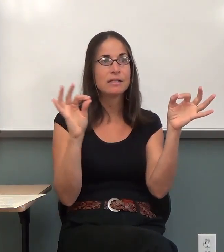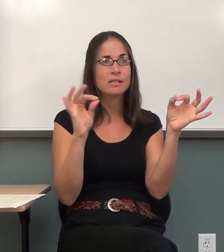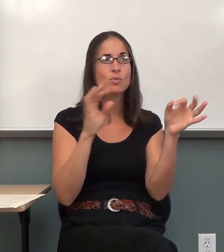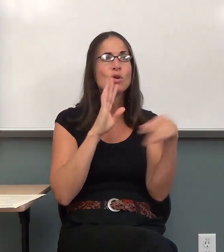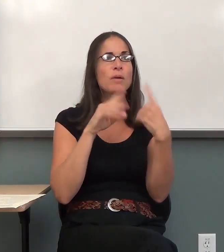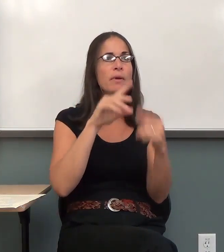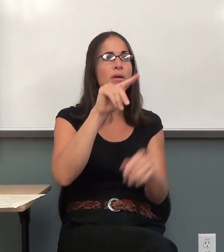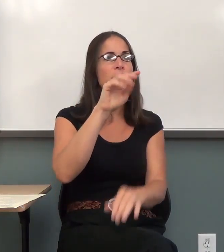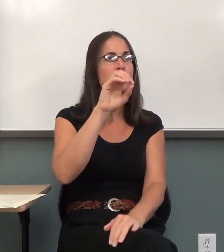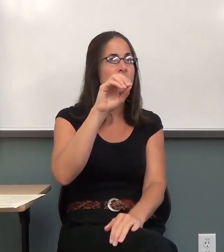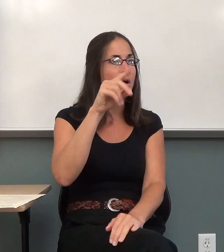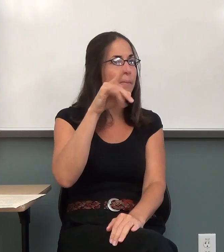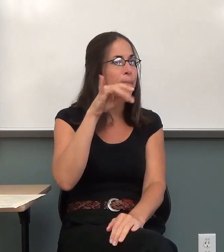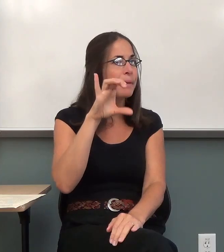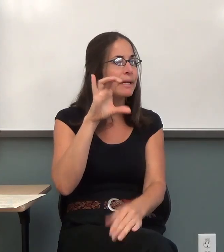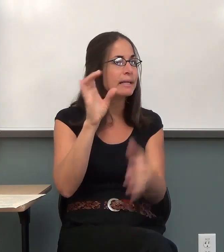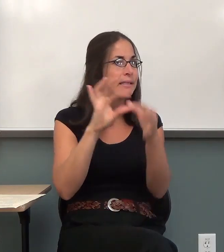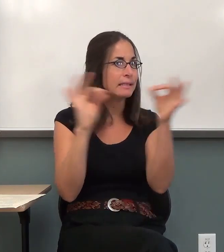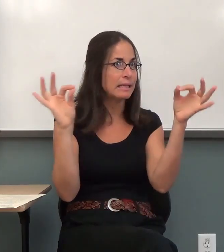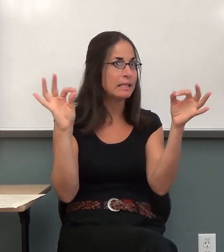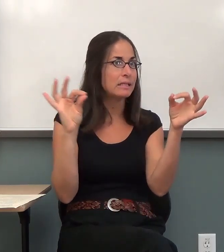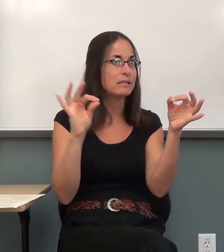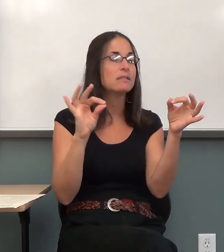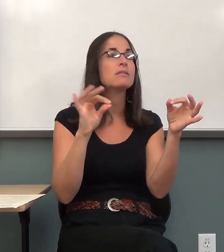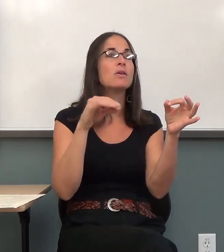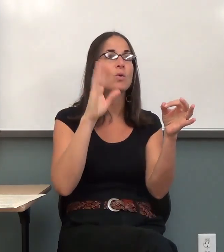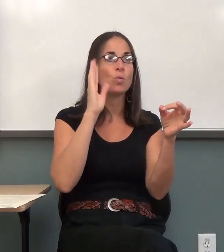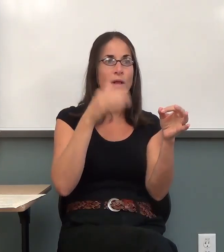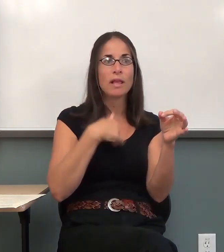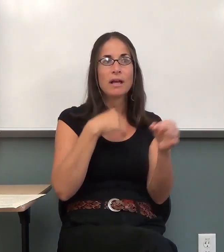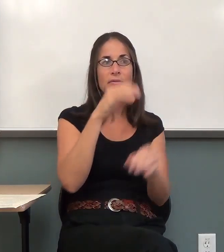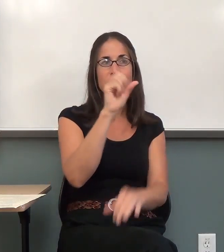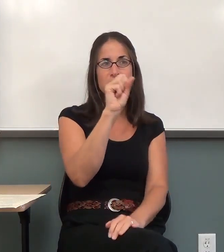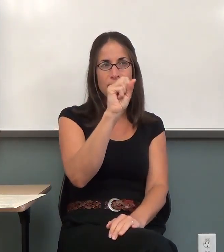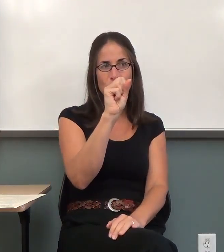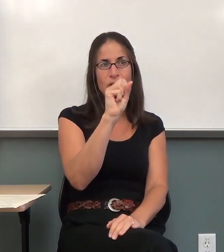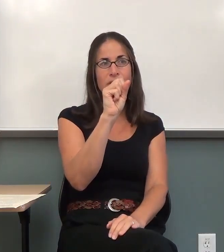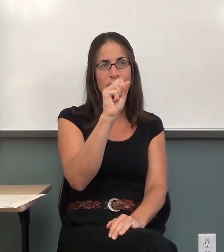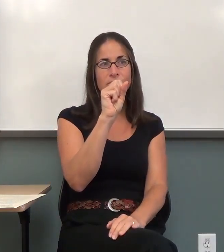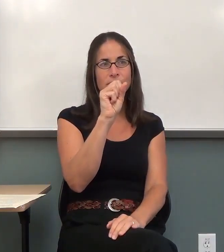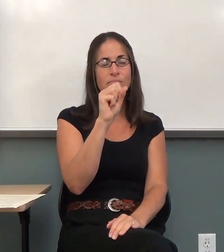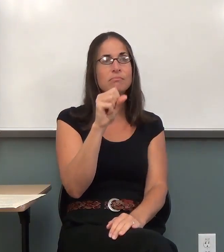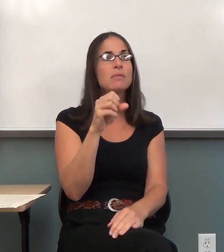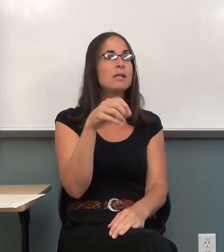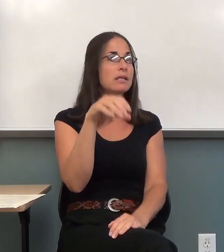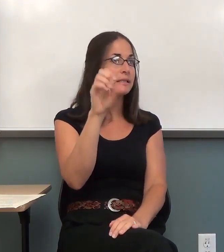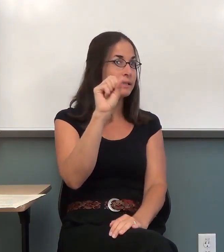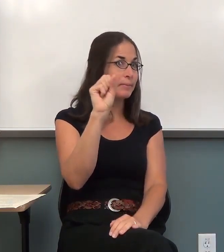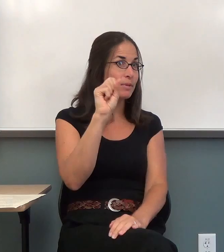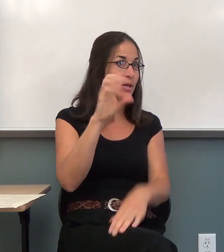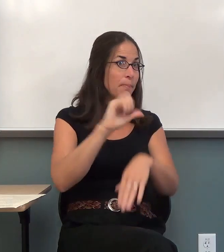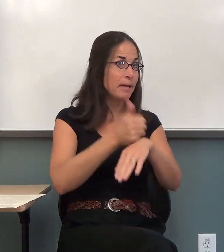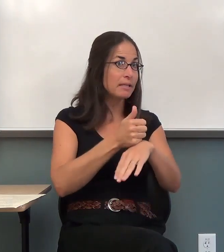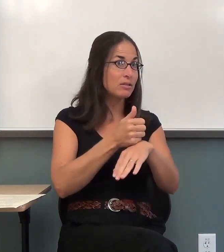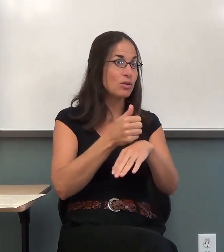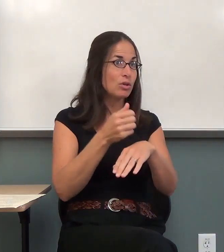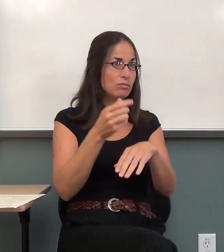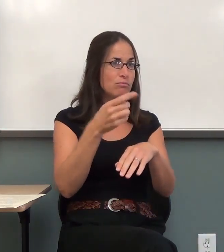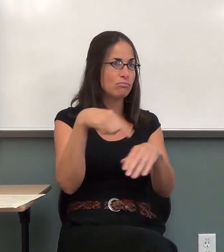later, has a subject. And we know that a subject, based on our study, answers